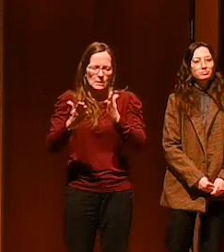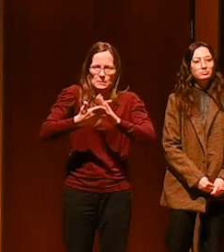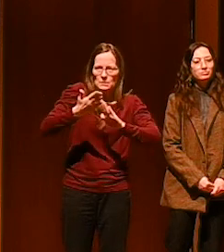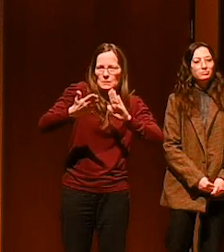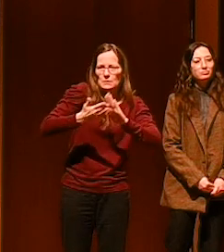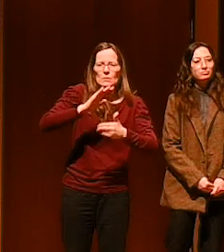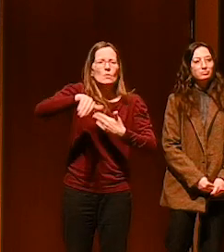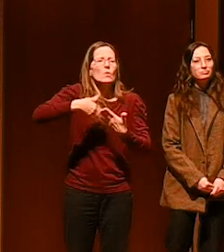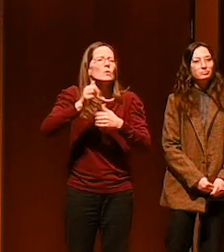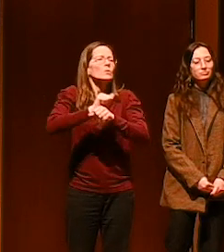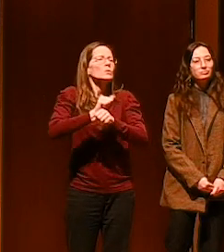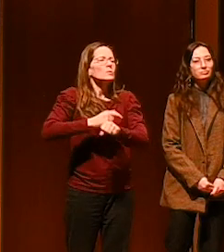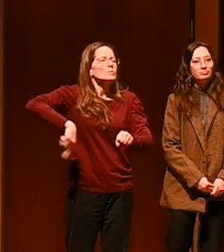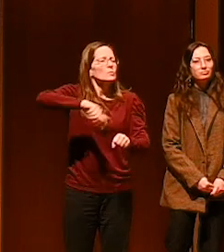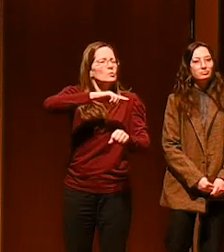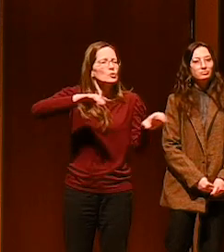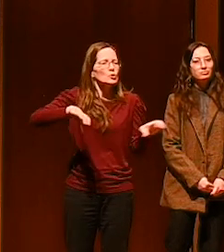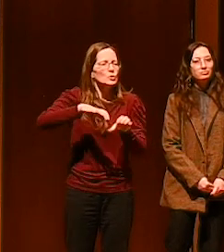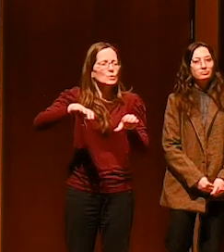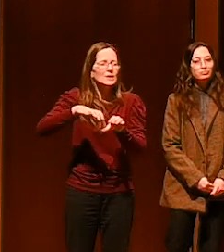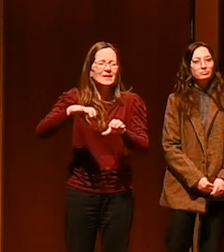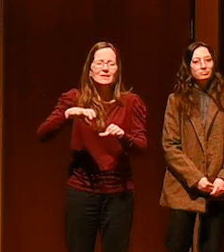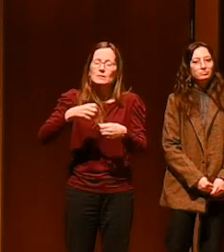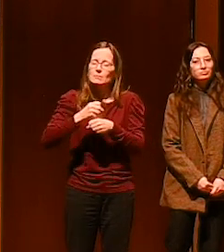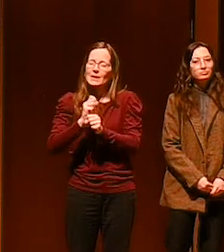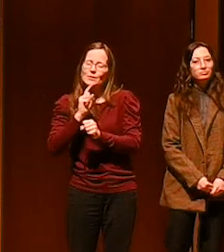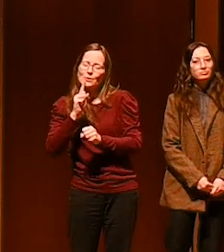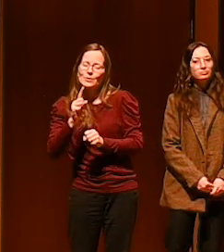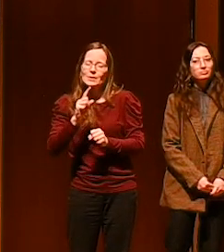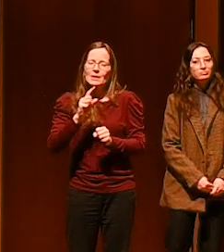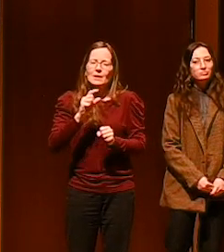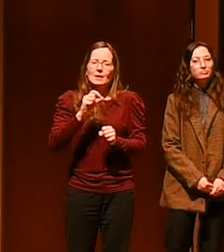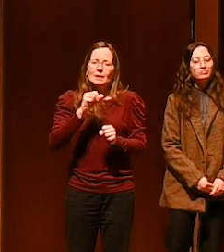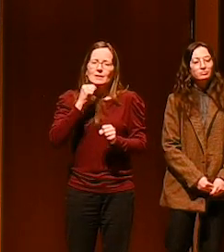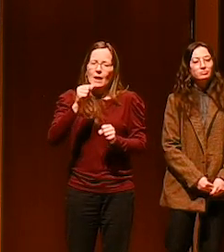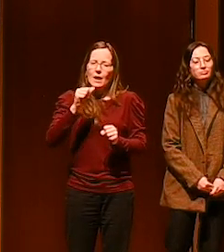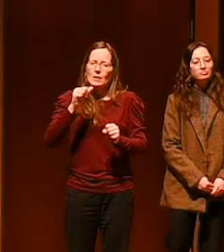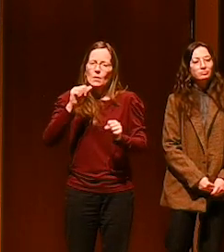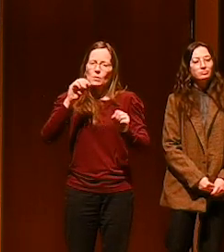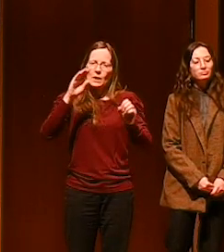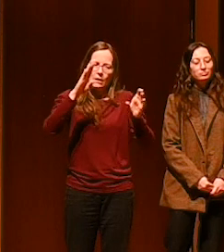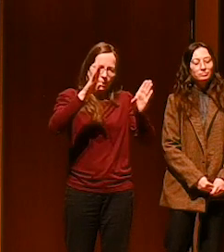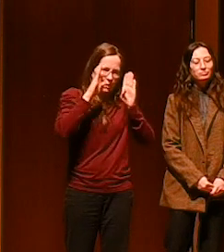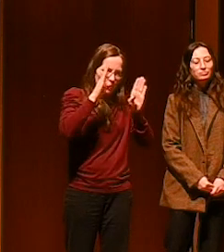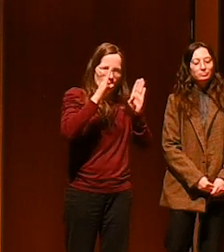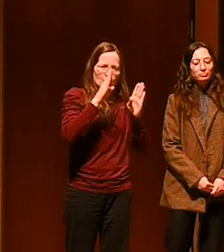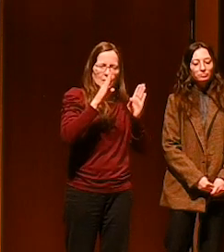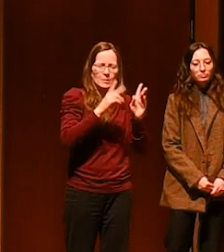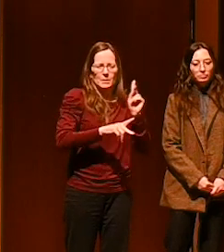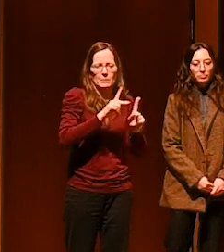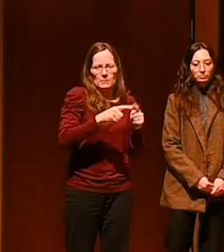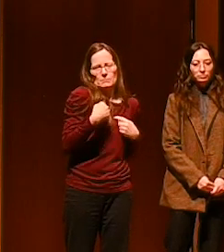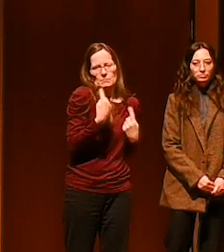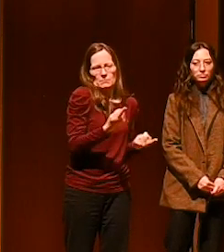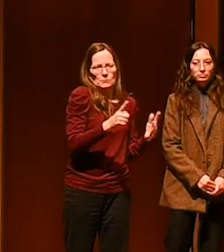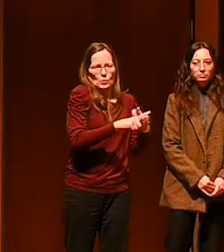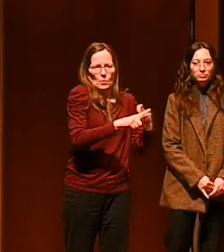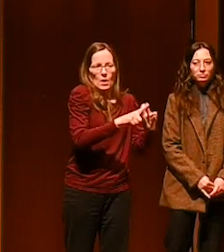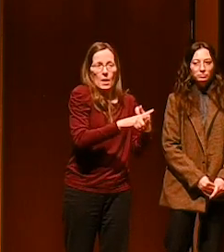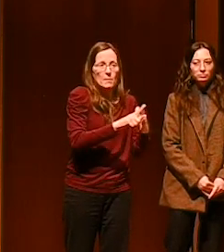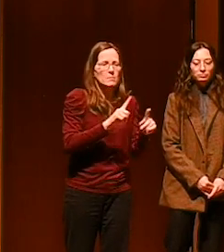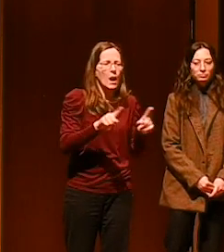that we're not capturing the folks who always show up for arts and culture conversations, but to really dig deep in places that we know arts and culture